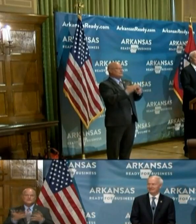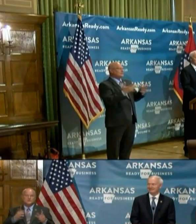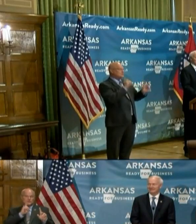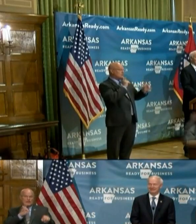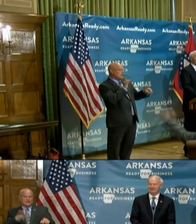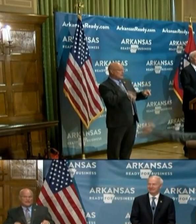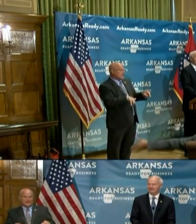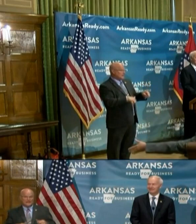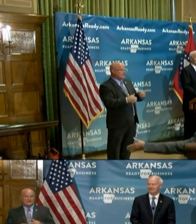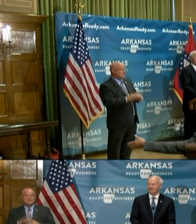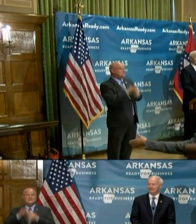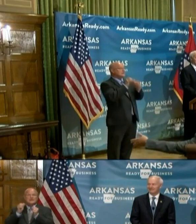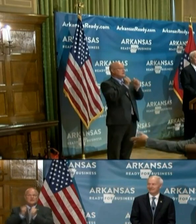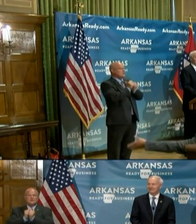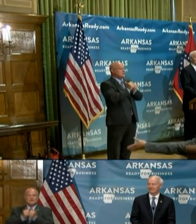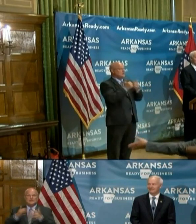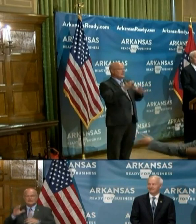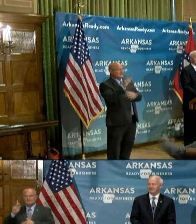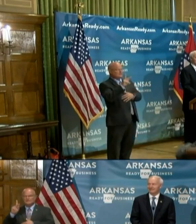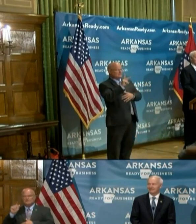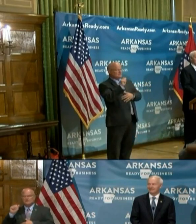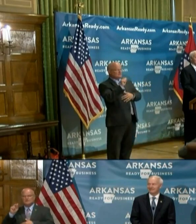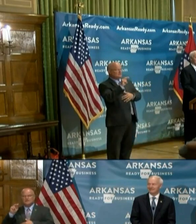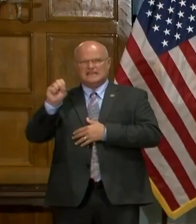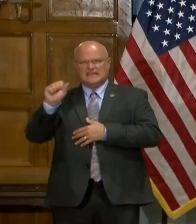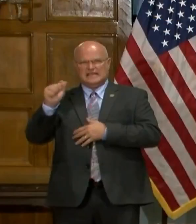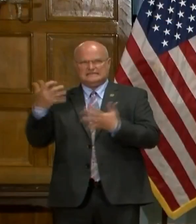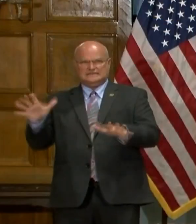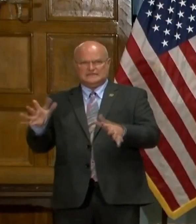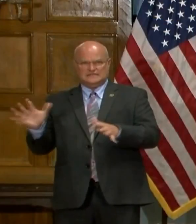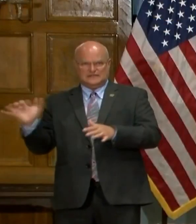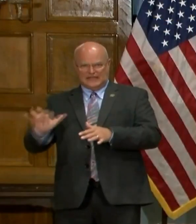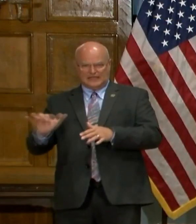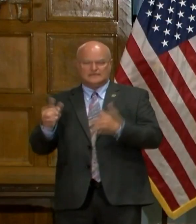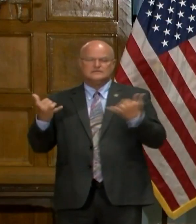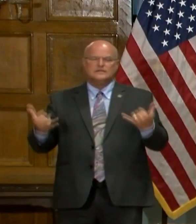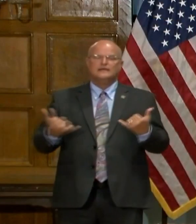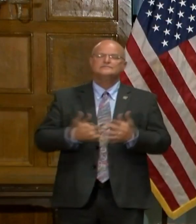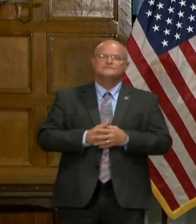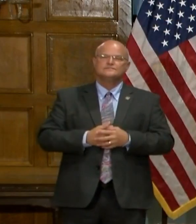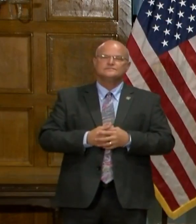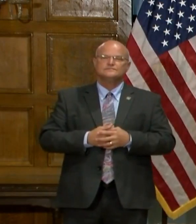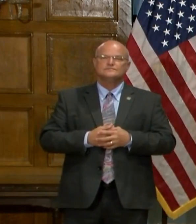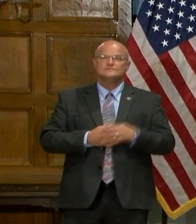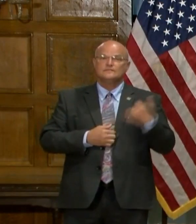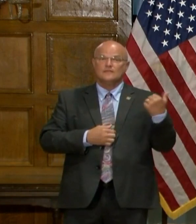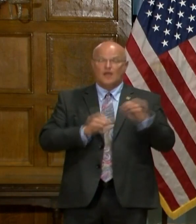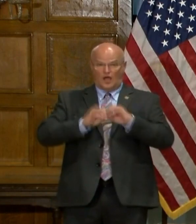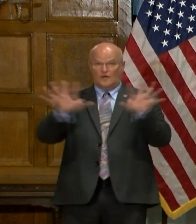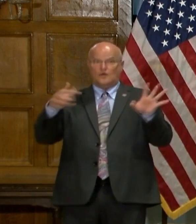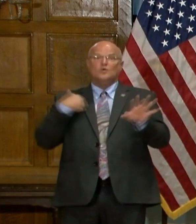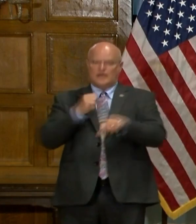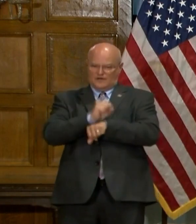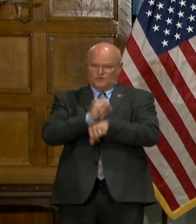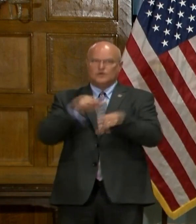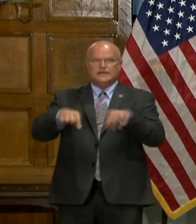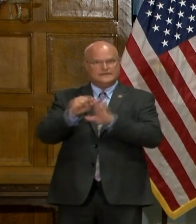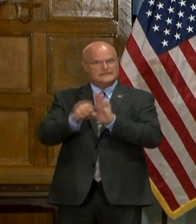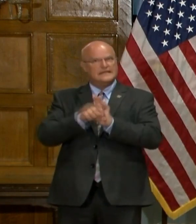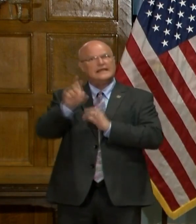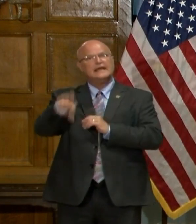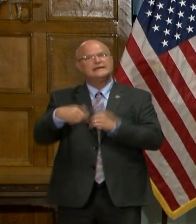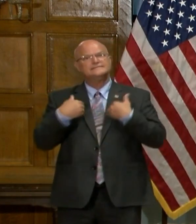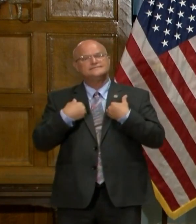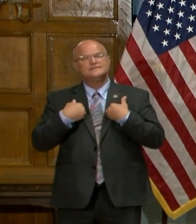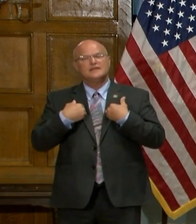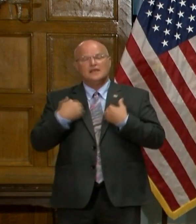to that, especially after Kansas having done the same thing now? Well, obviously we've got work to do in the state,